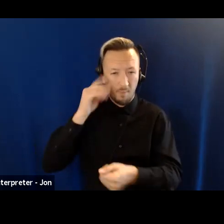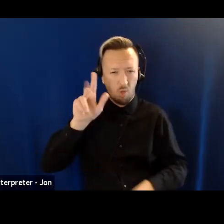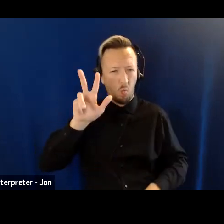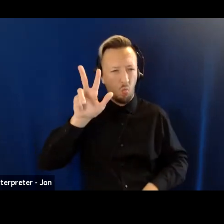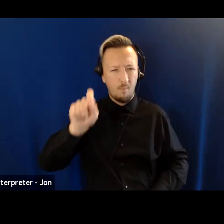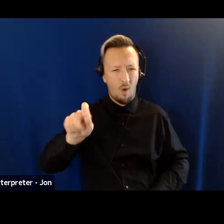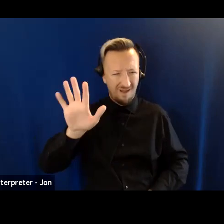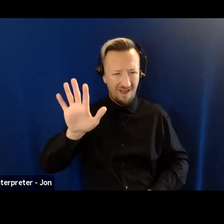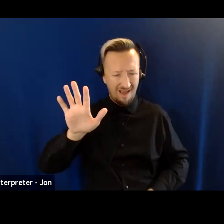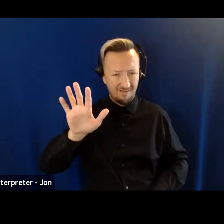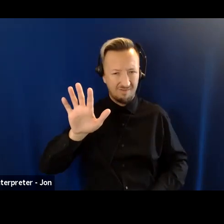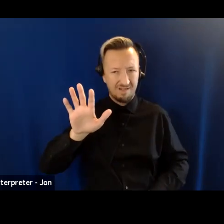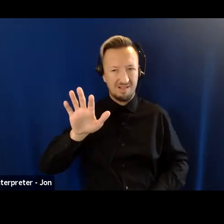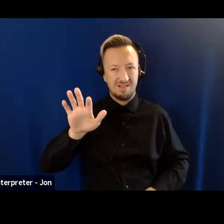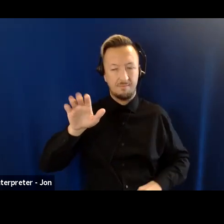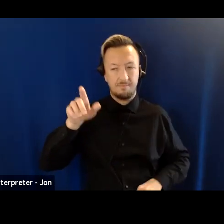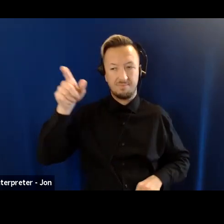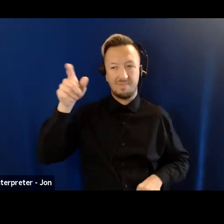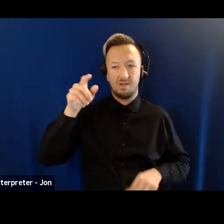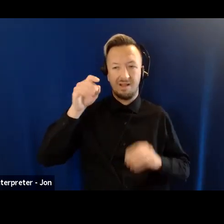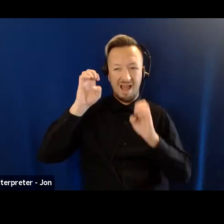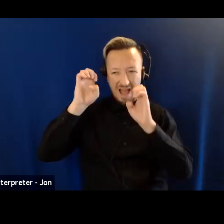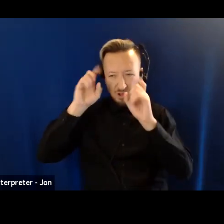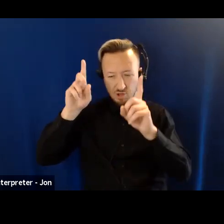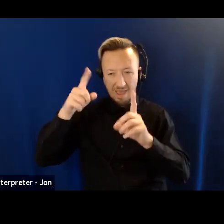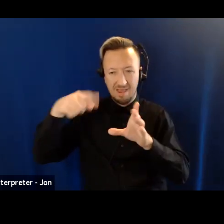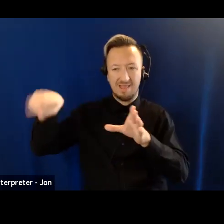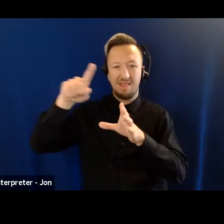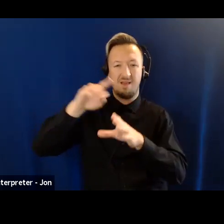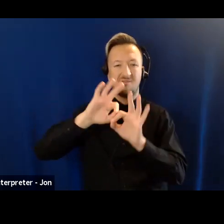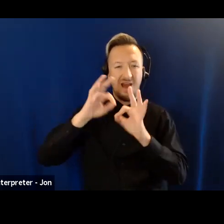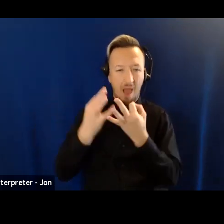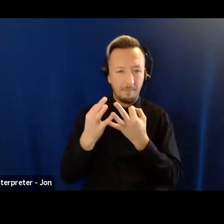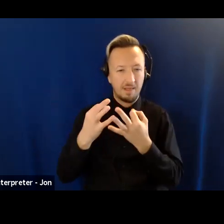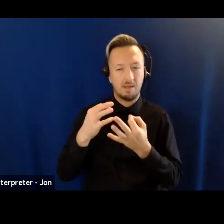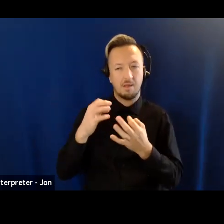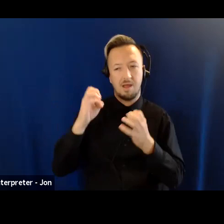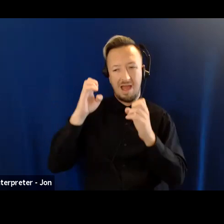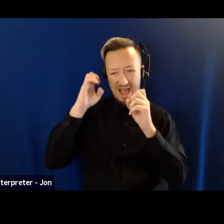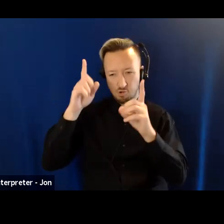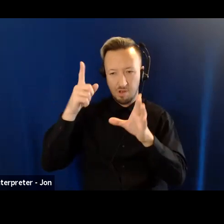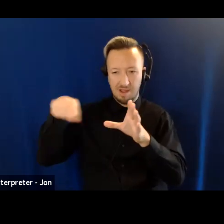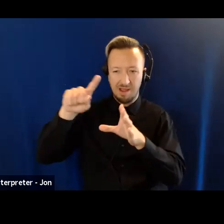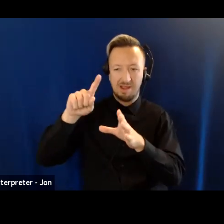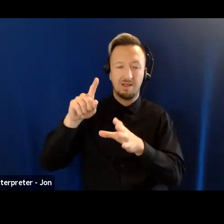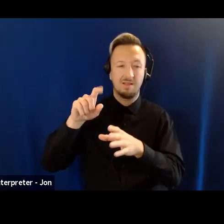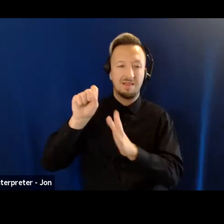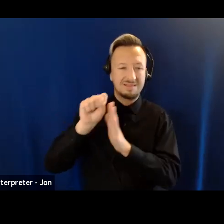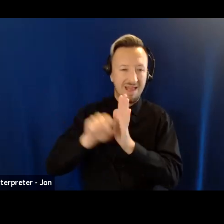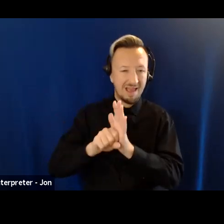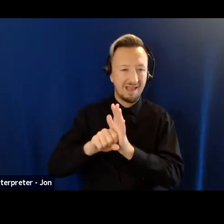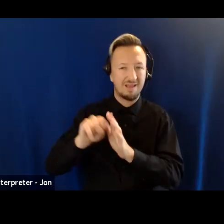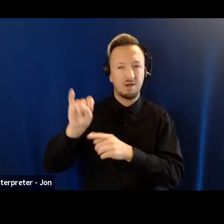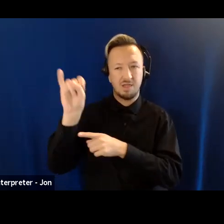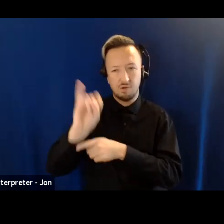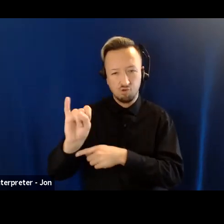it's educating the facility administration, it's educating the family members, it's educating your state, the